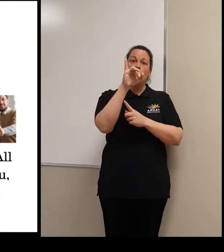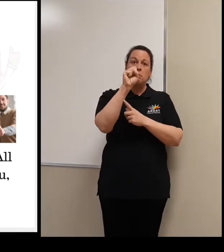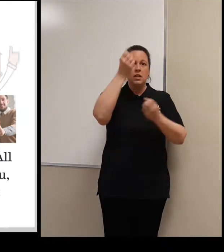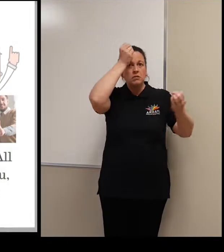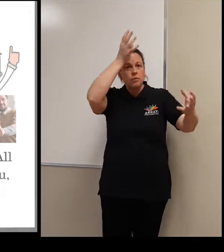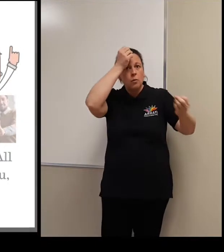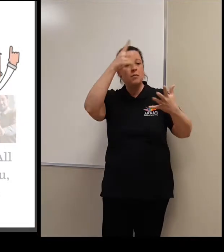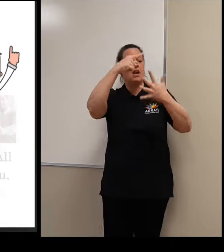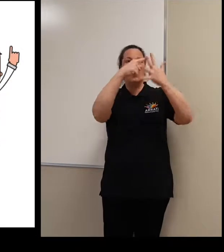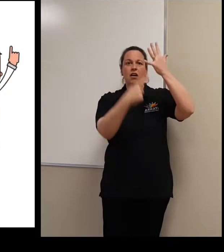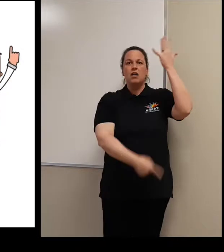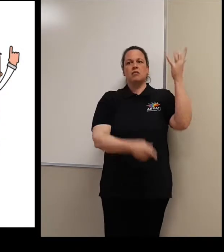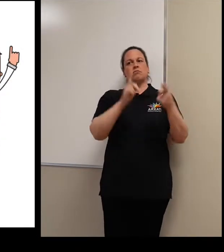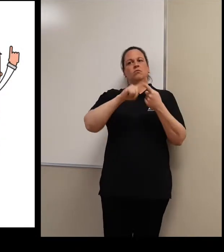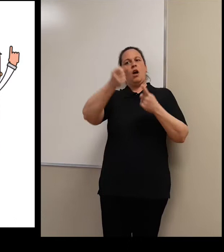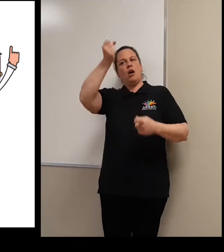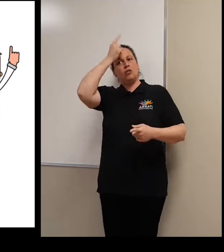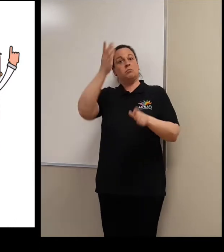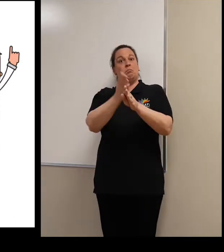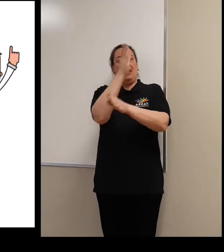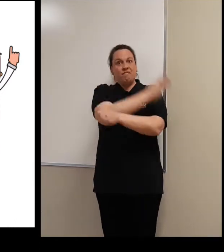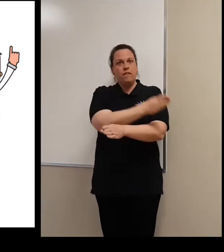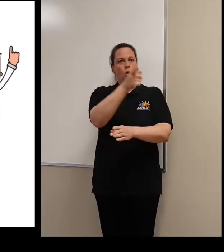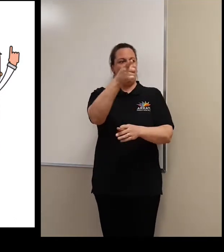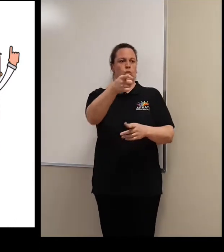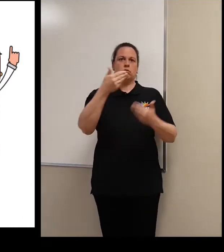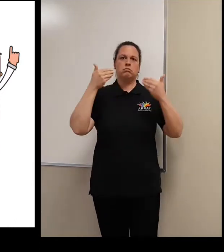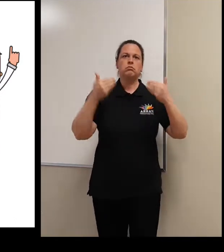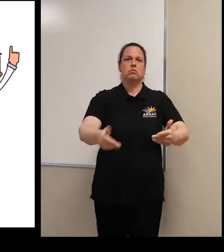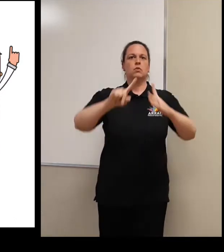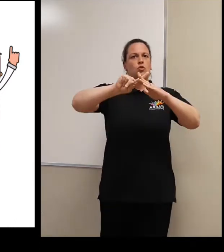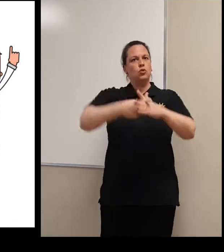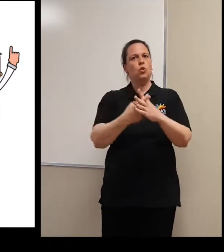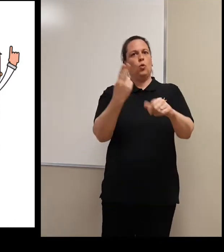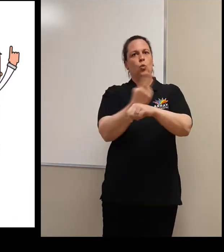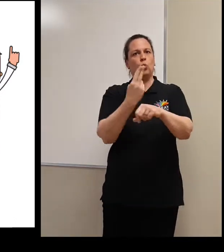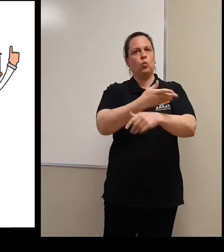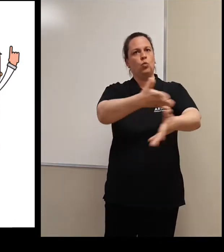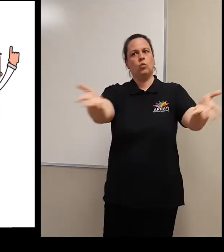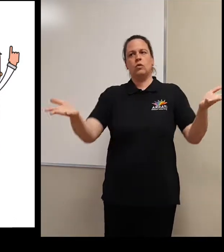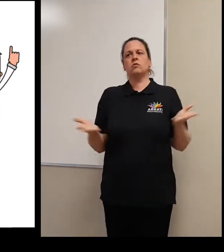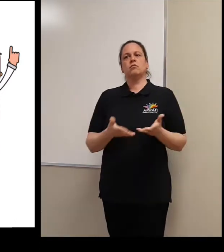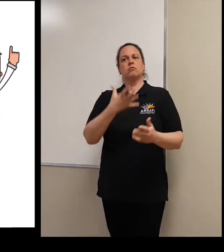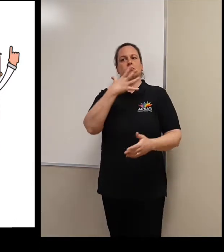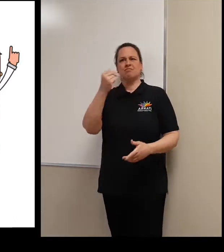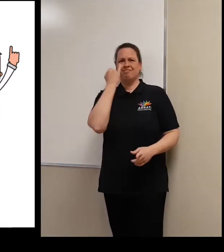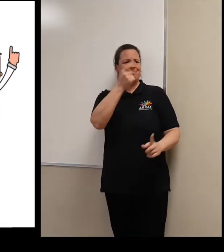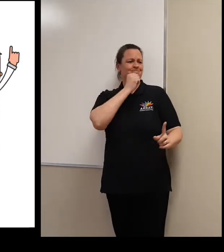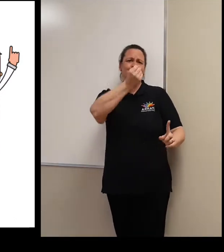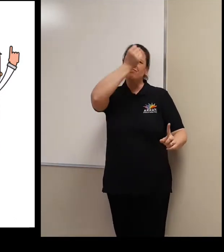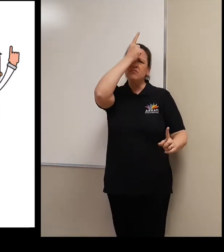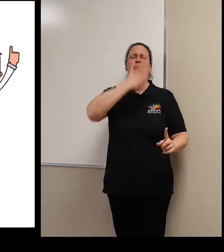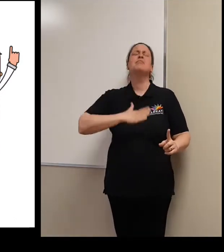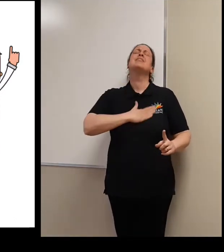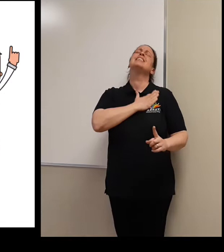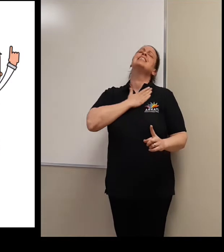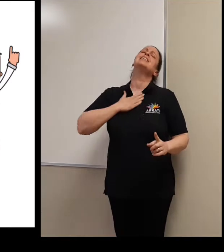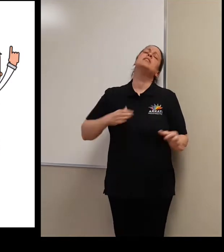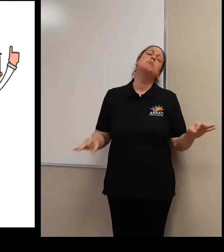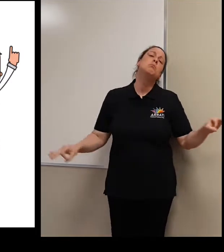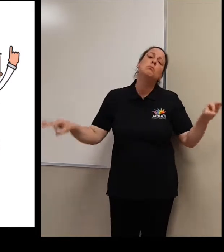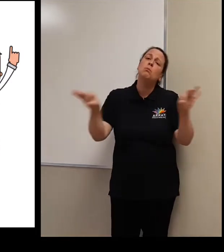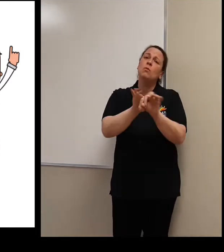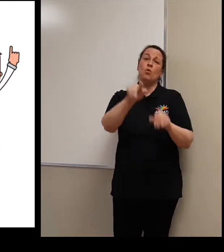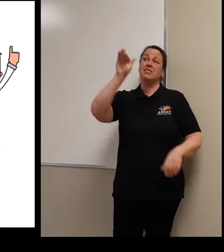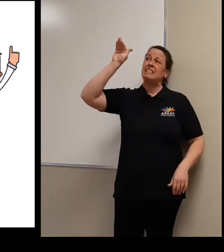of the policies and rules about safety in the workplace. They must understand those rules before they start doing the